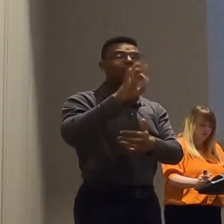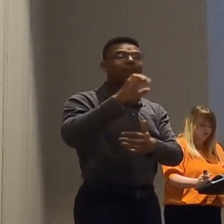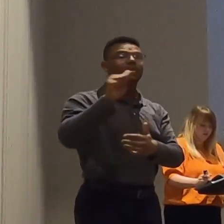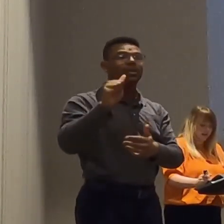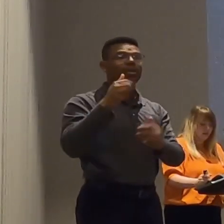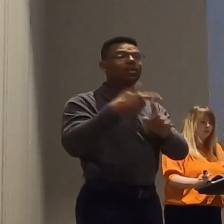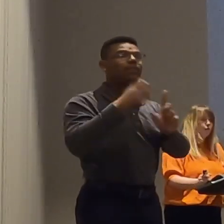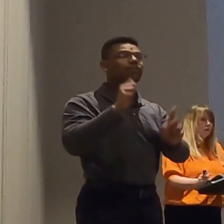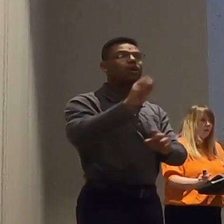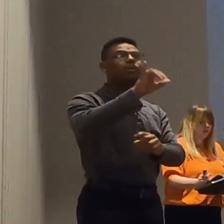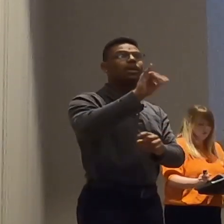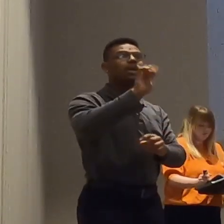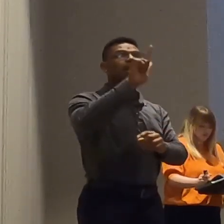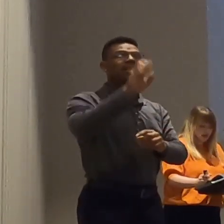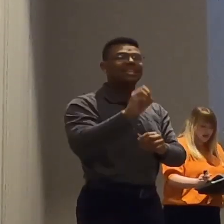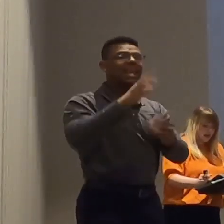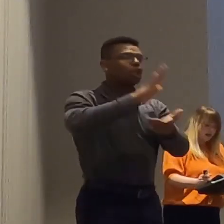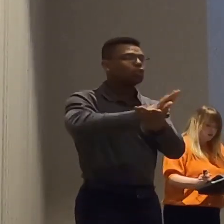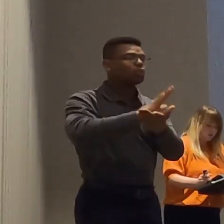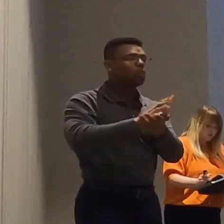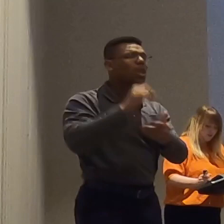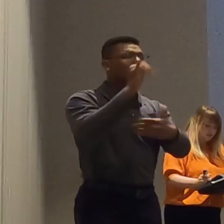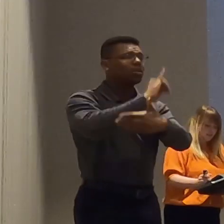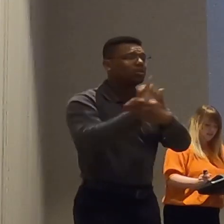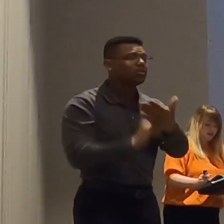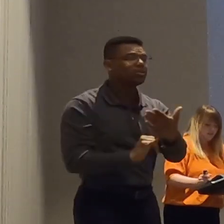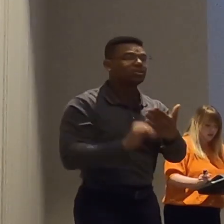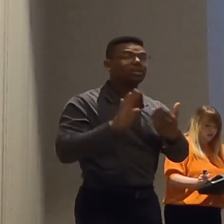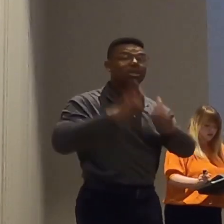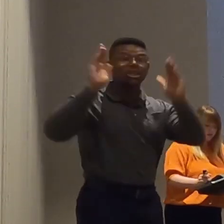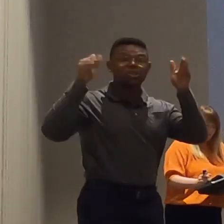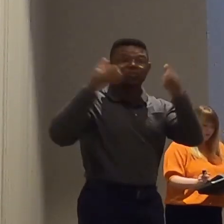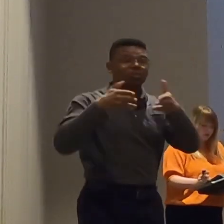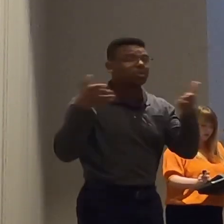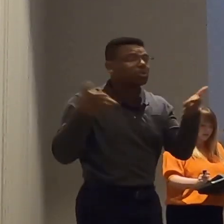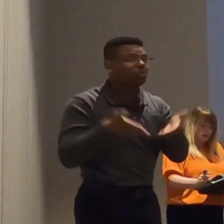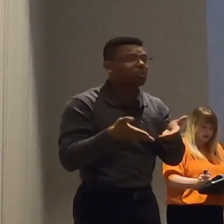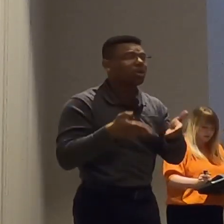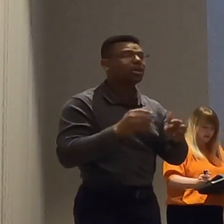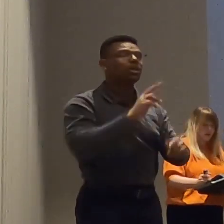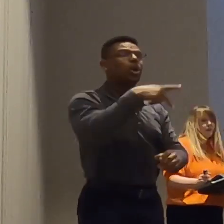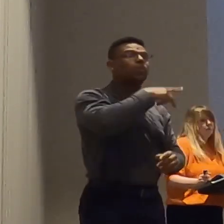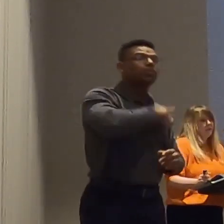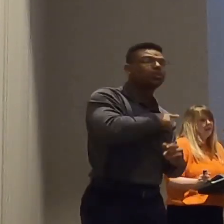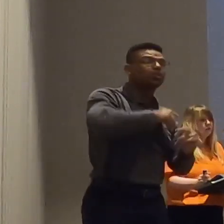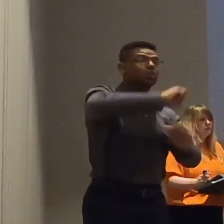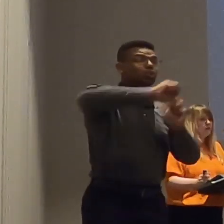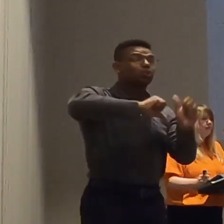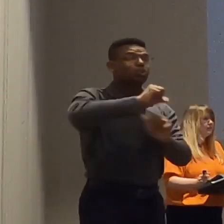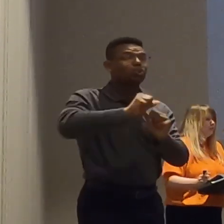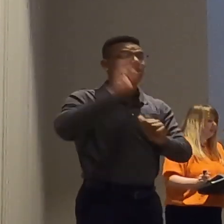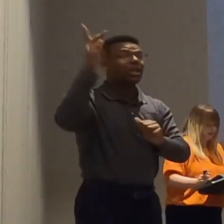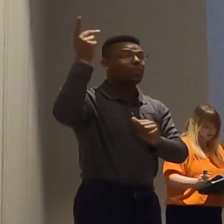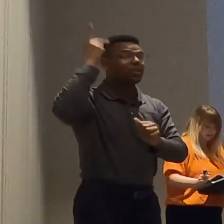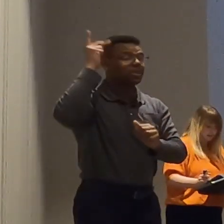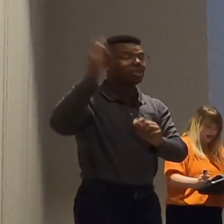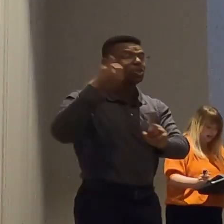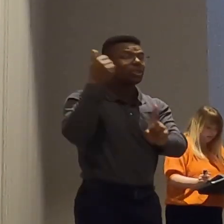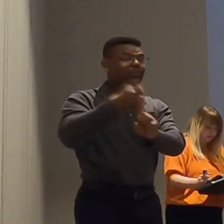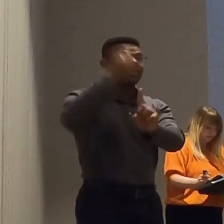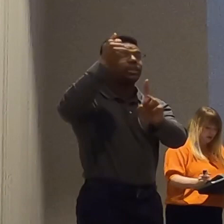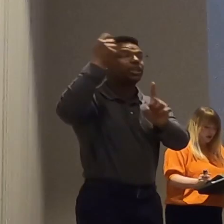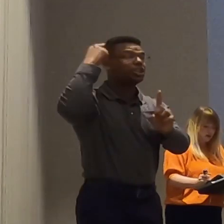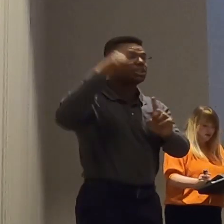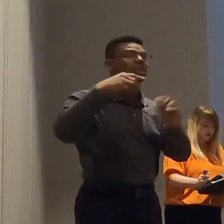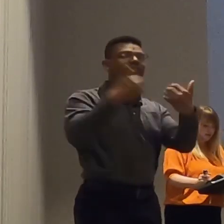from Yale School of Art. His work focuses on the personal, social, and political implications of a segregated